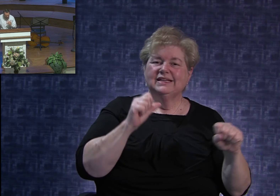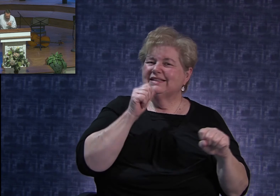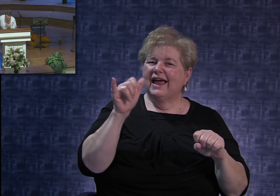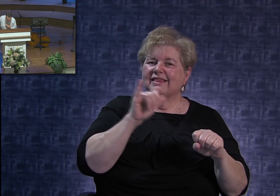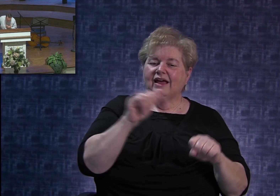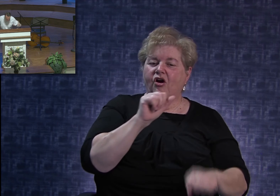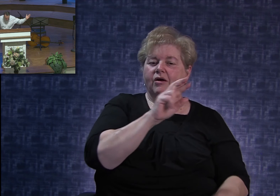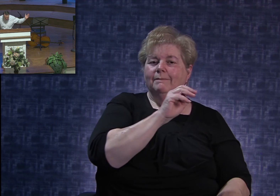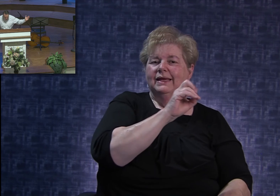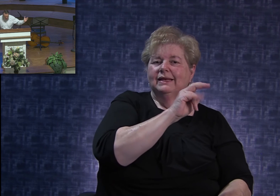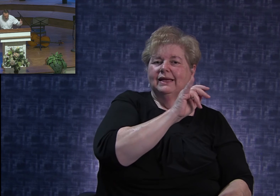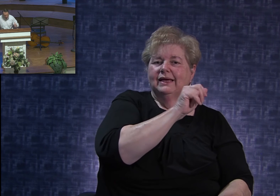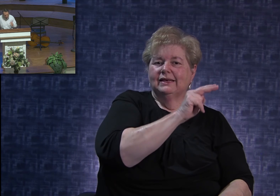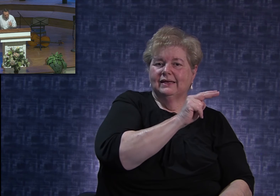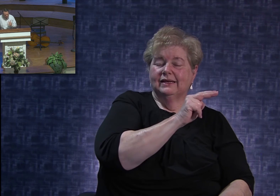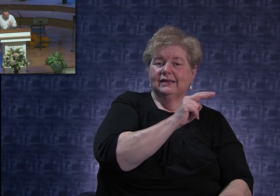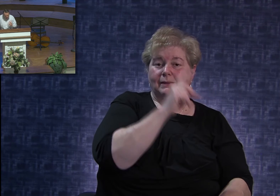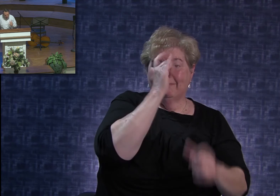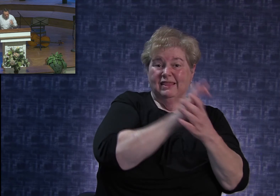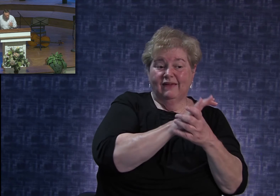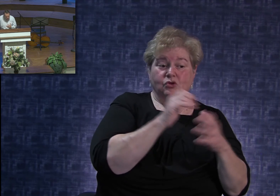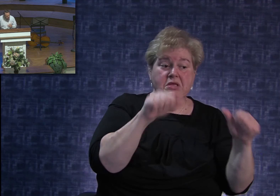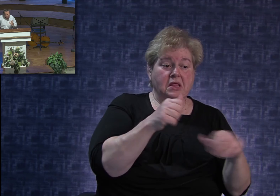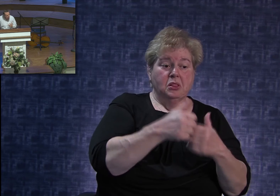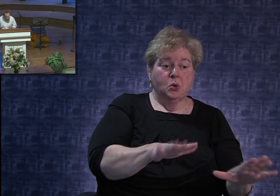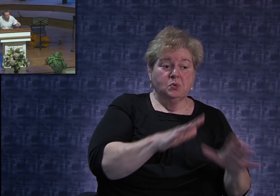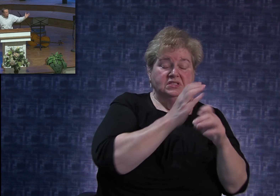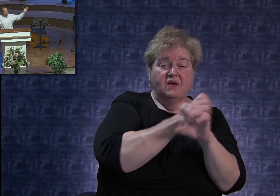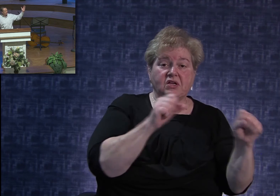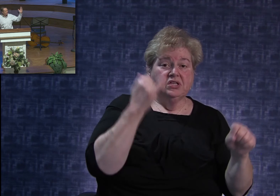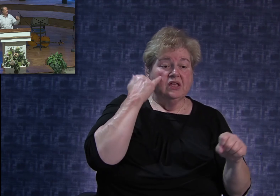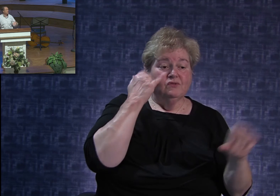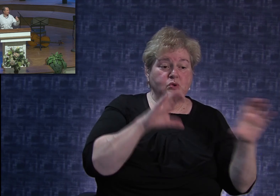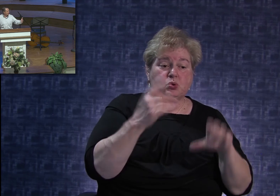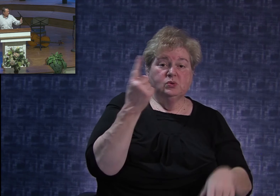that you could lose your salvation or do something horrible to lose your